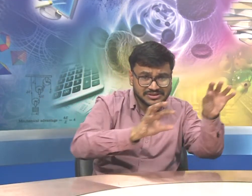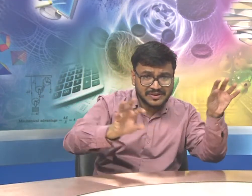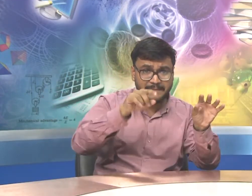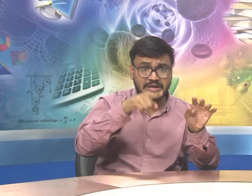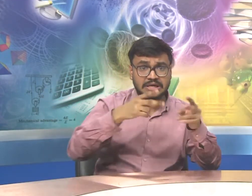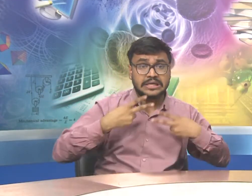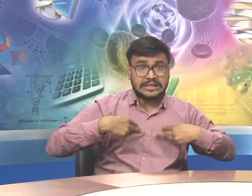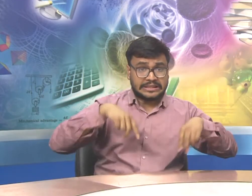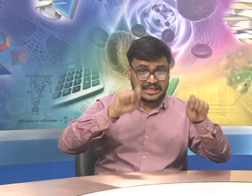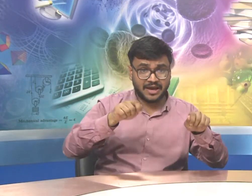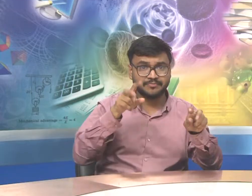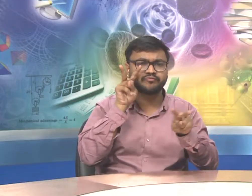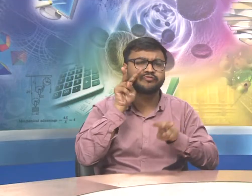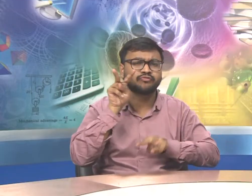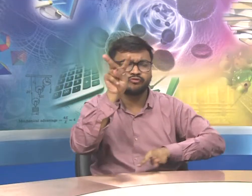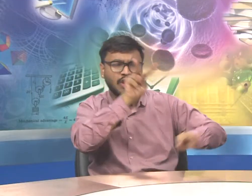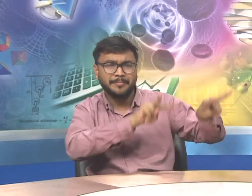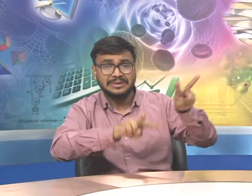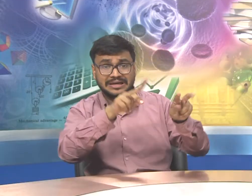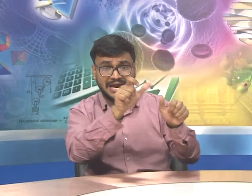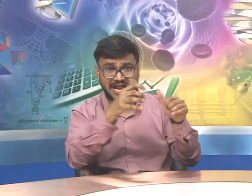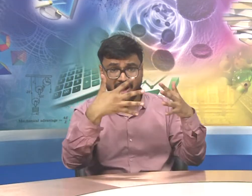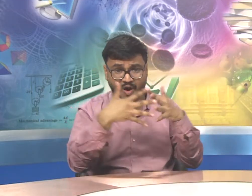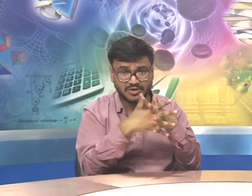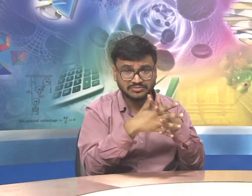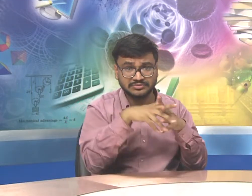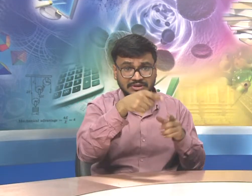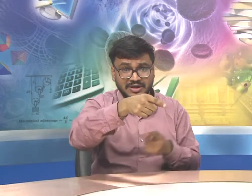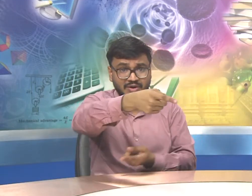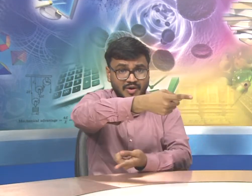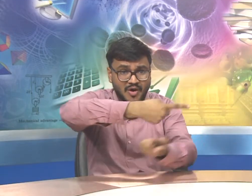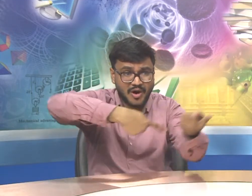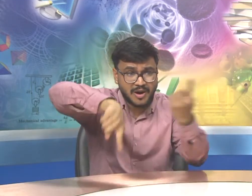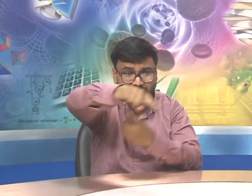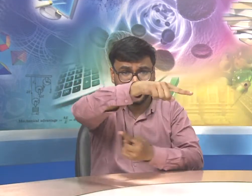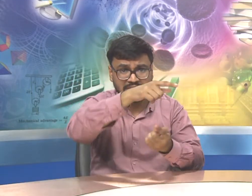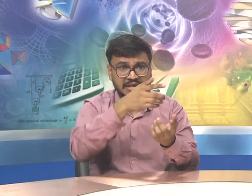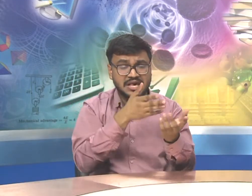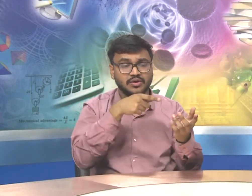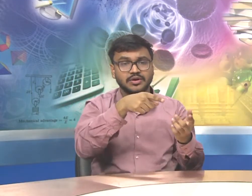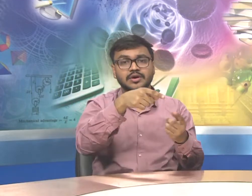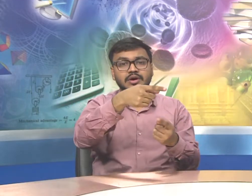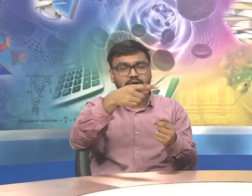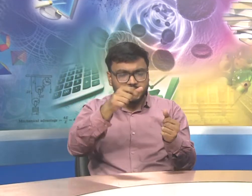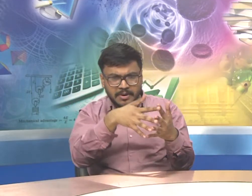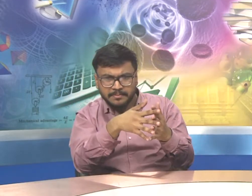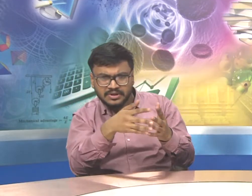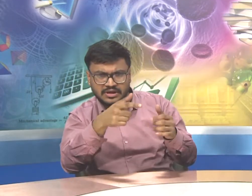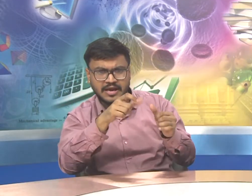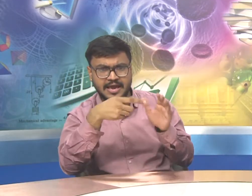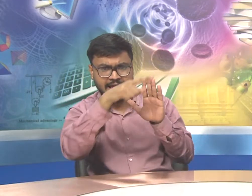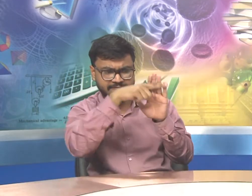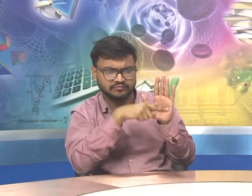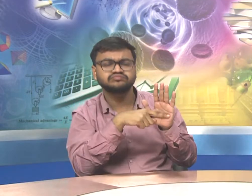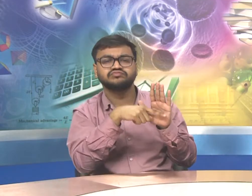It only means that the court will review the law as and when it gets